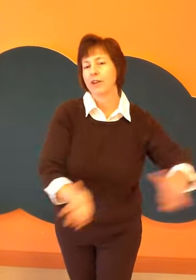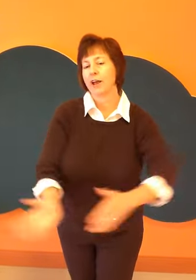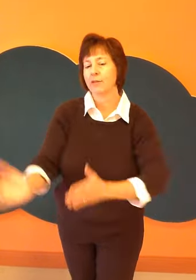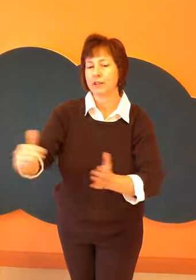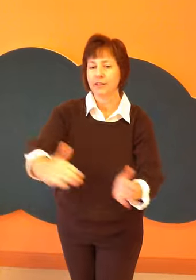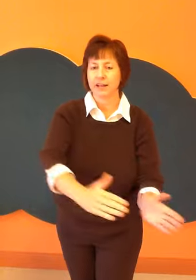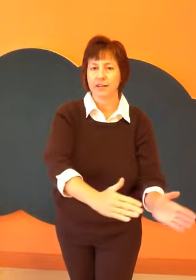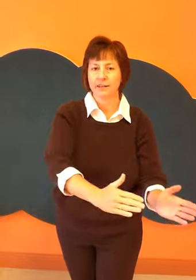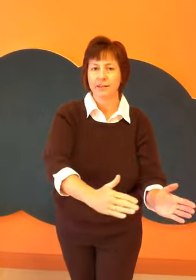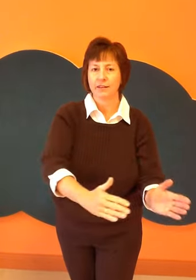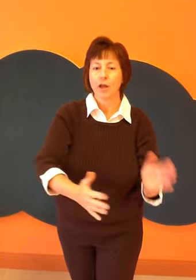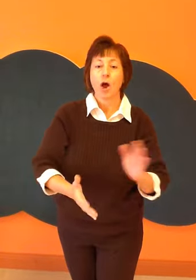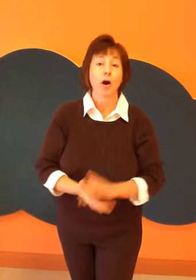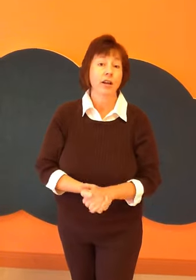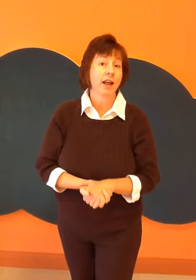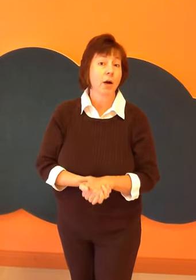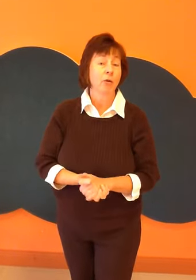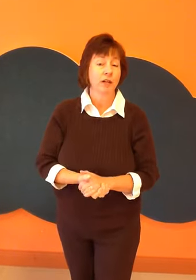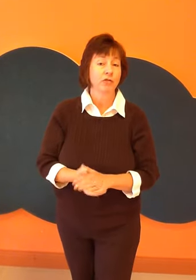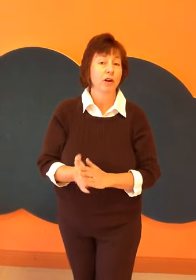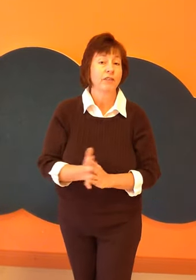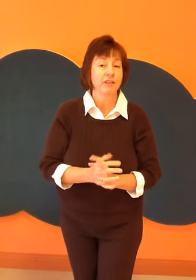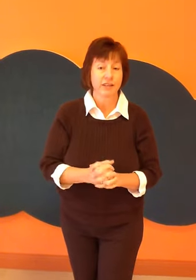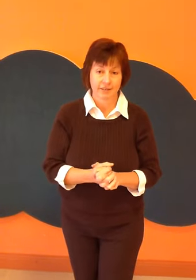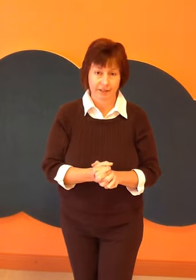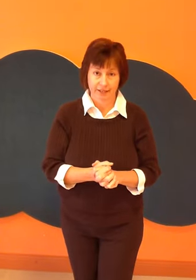down the lane. All right, now let's try singing it together.